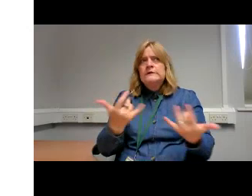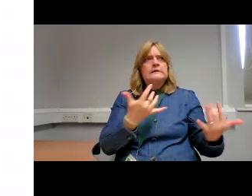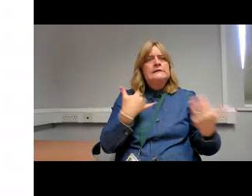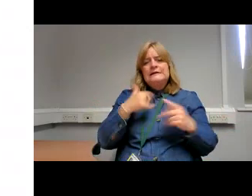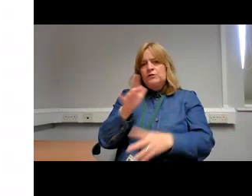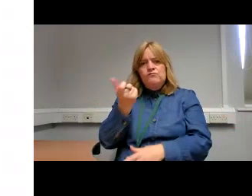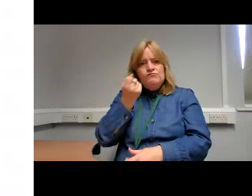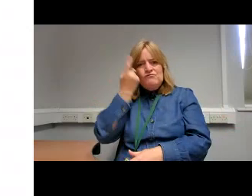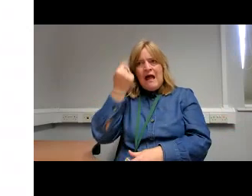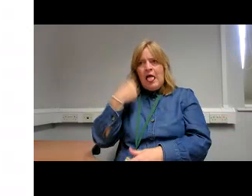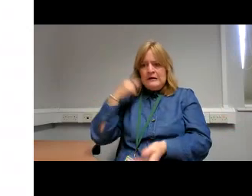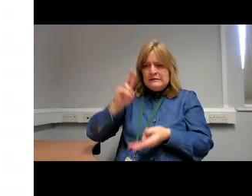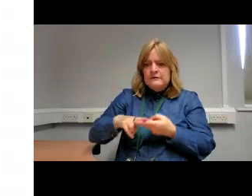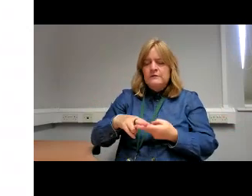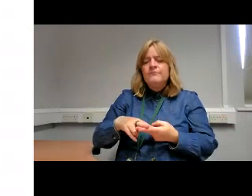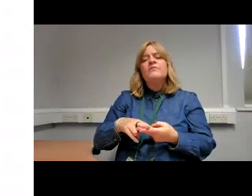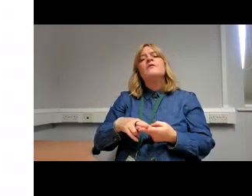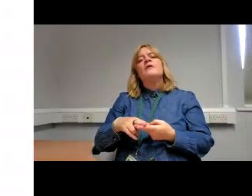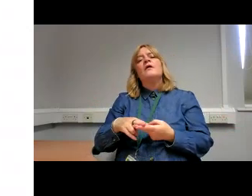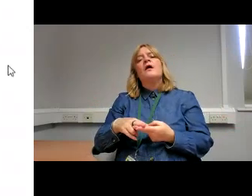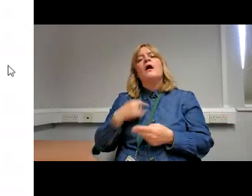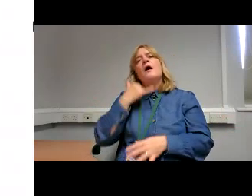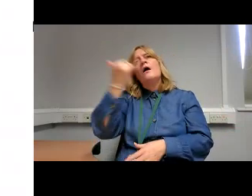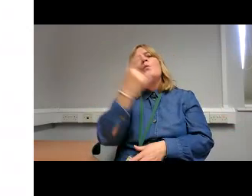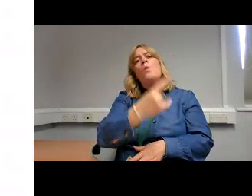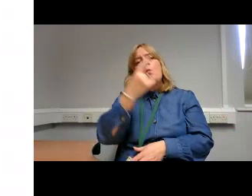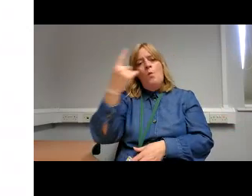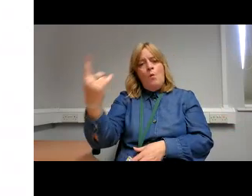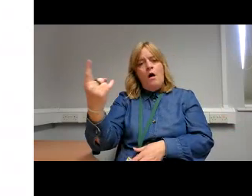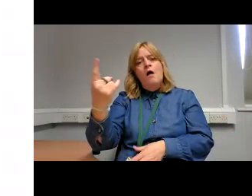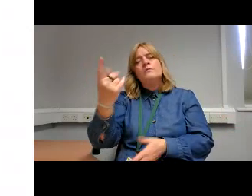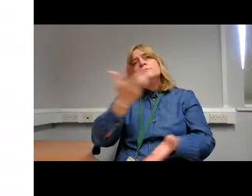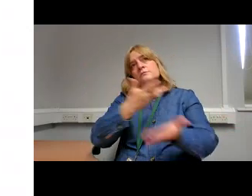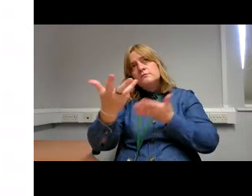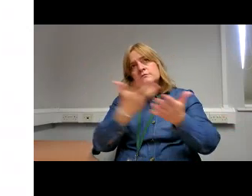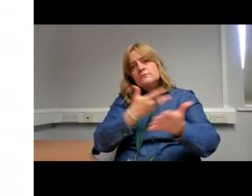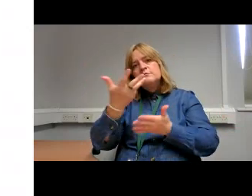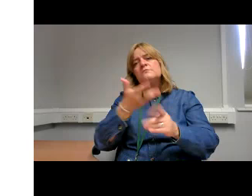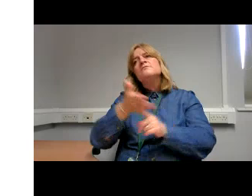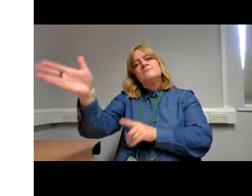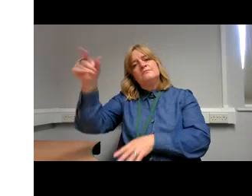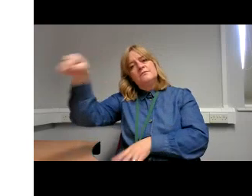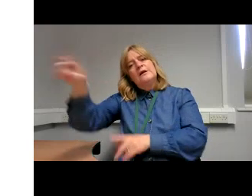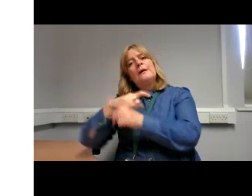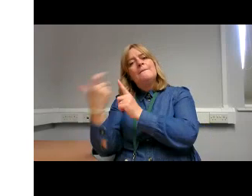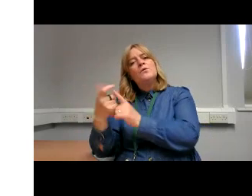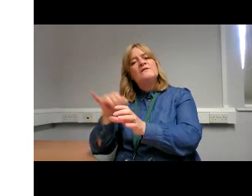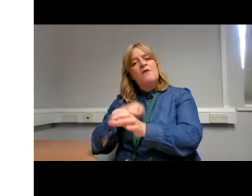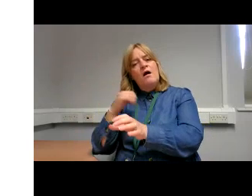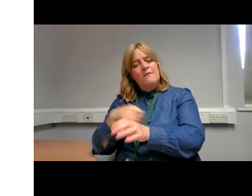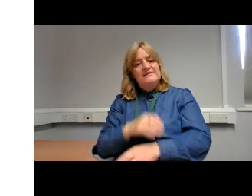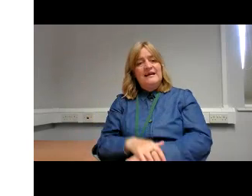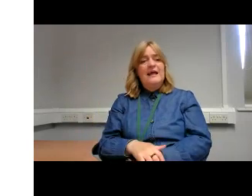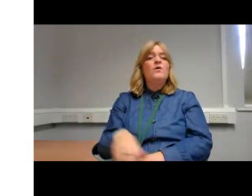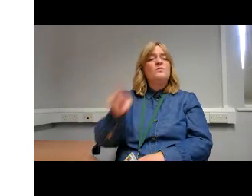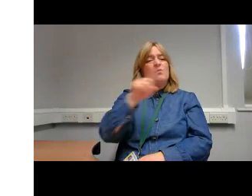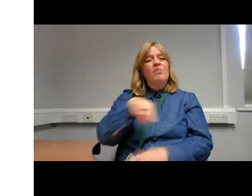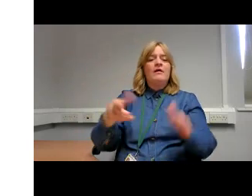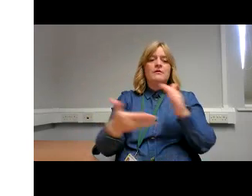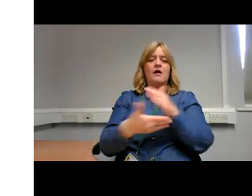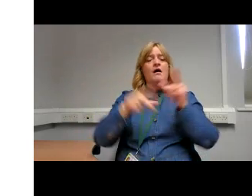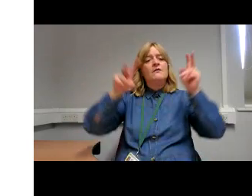realised that they will be triaged to be seen. So That's covering Pharmacy First and Pharmacy